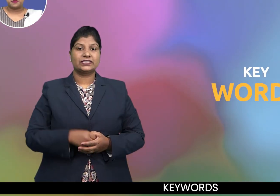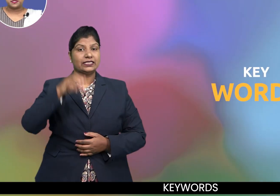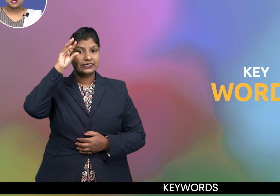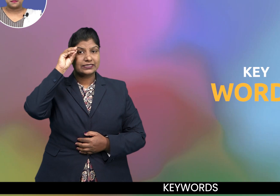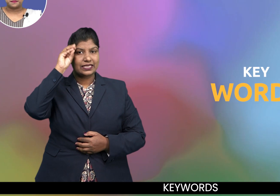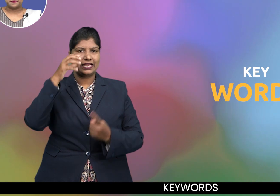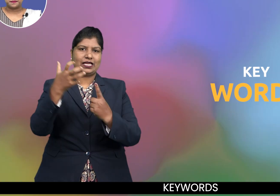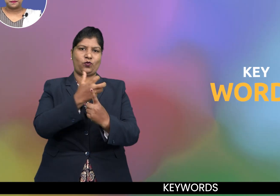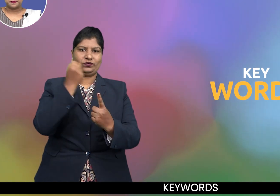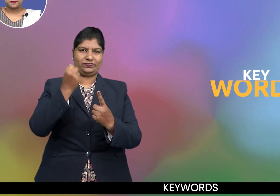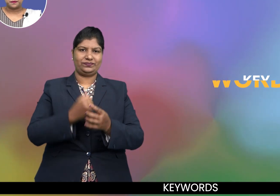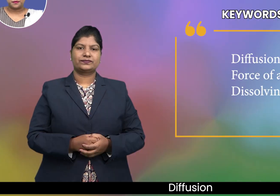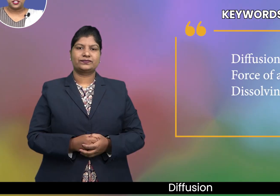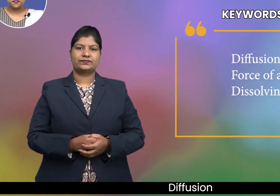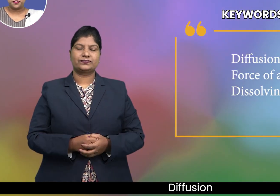keywords,